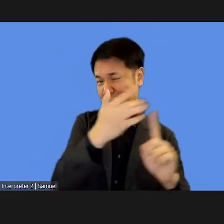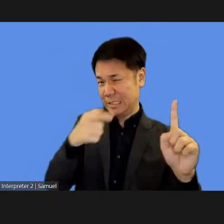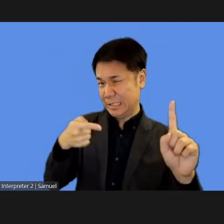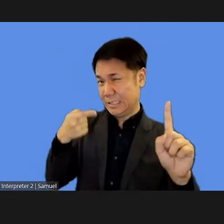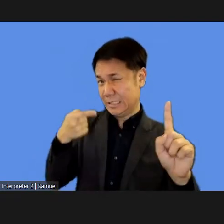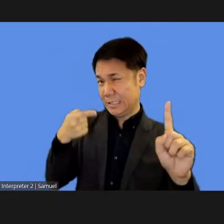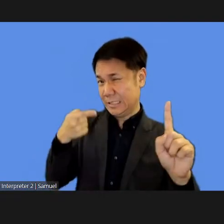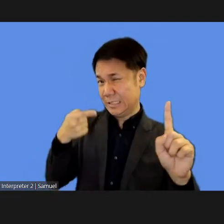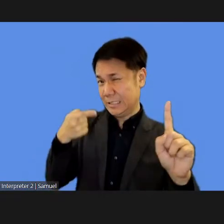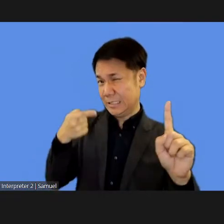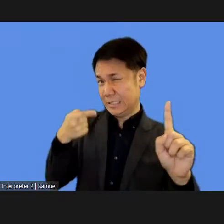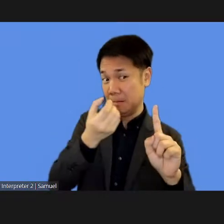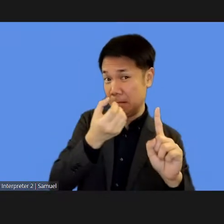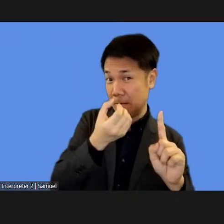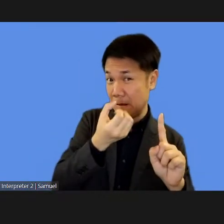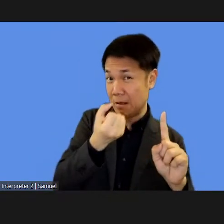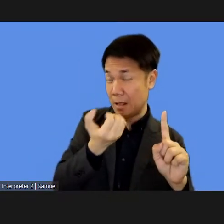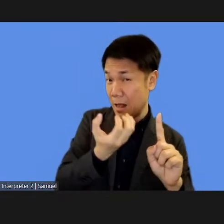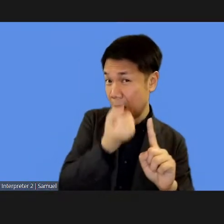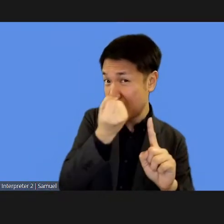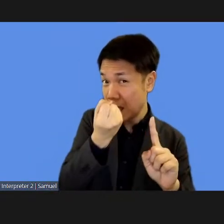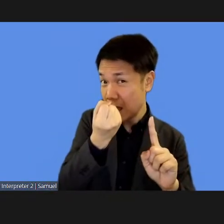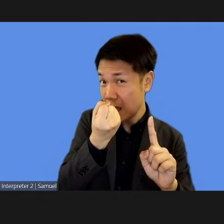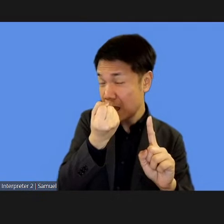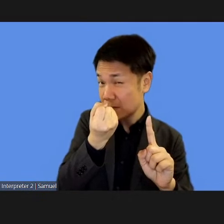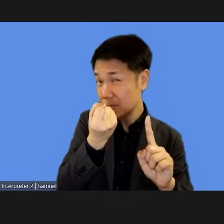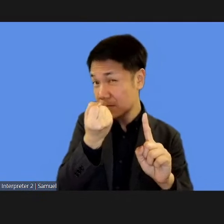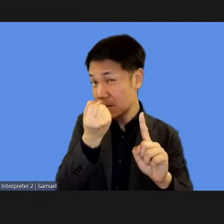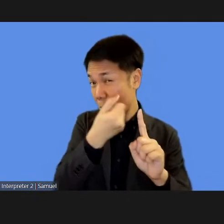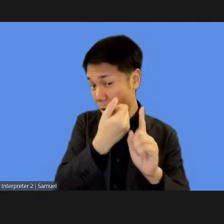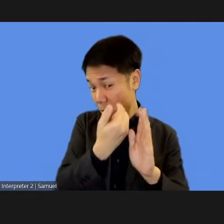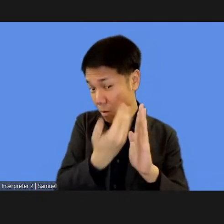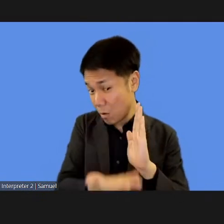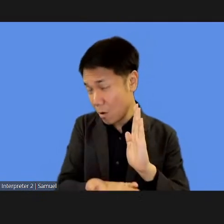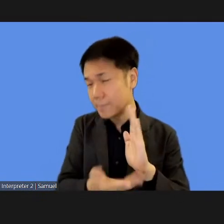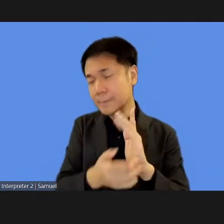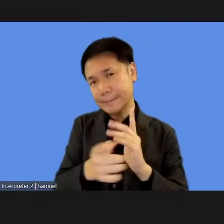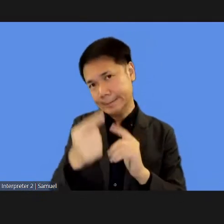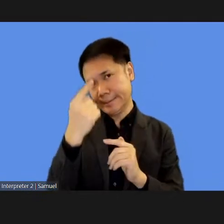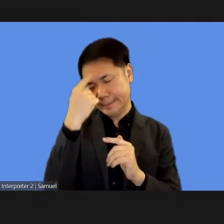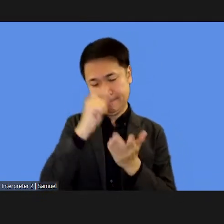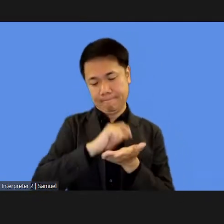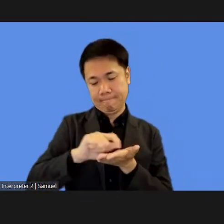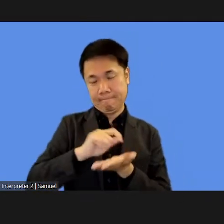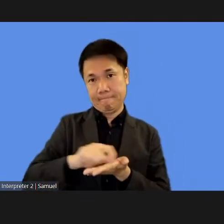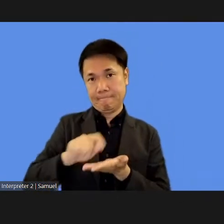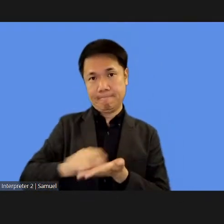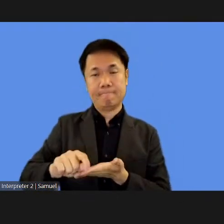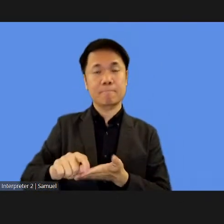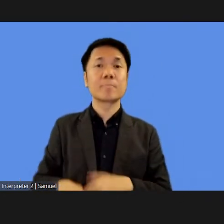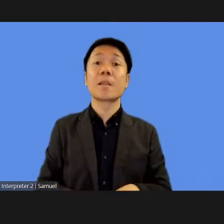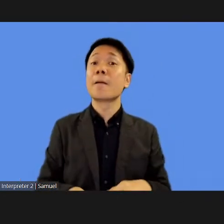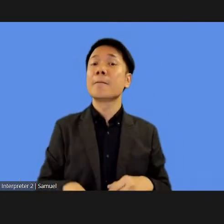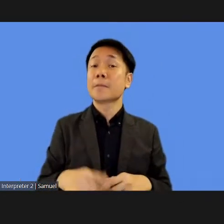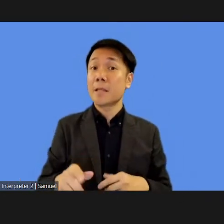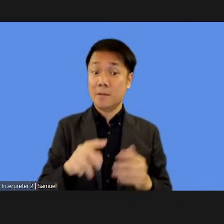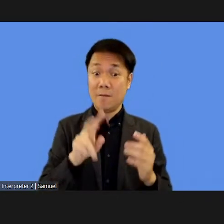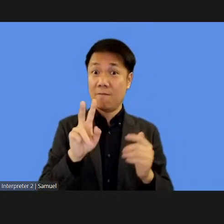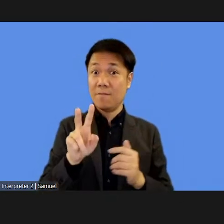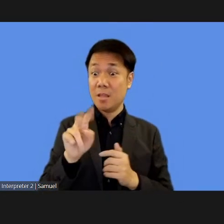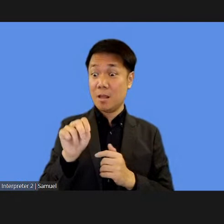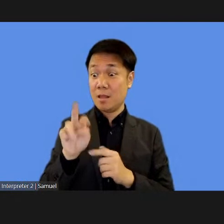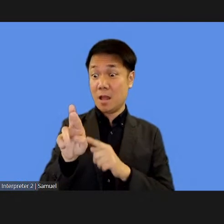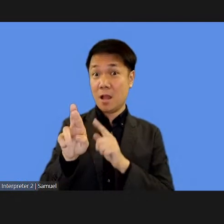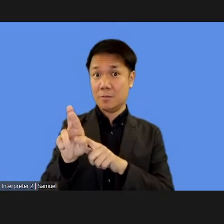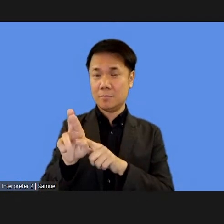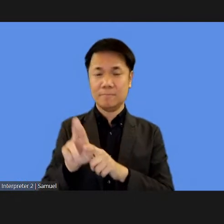taking people or holding people accountable and how people that are responsible, we need to start, putting them in the